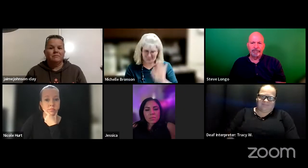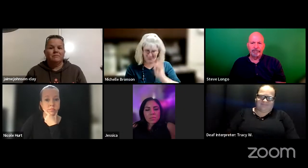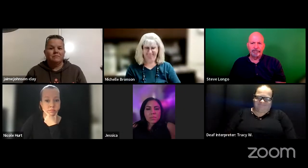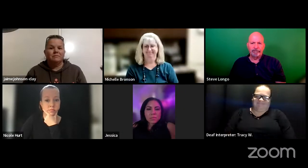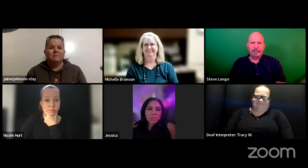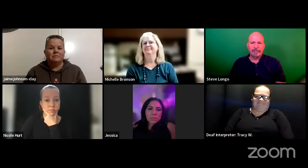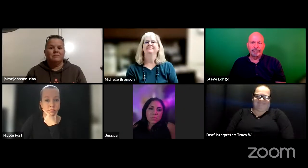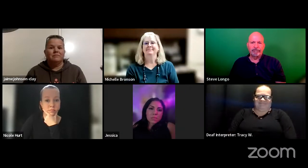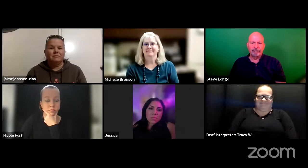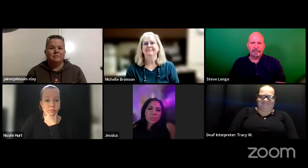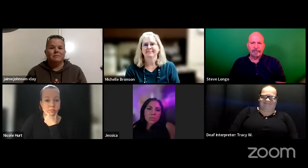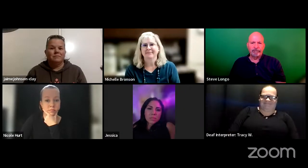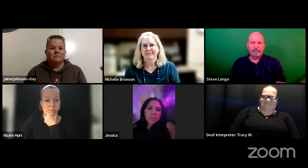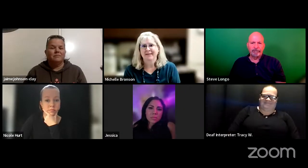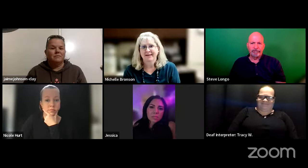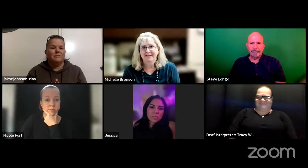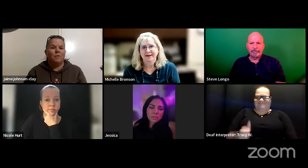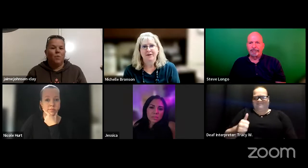get caught up, and we will.